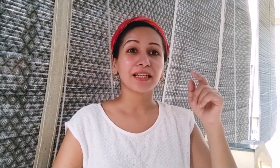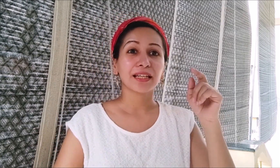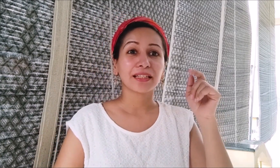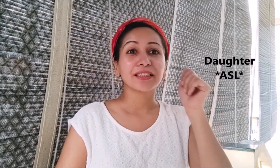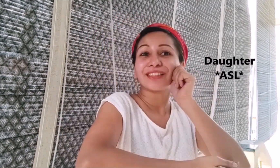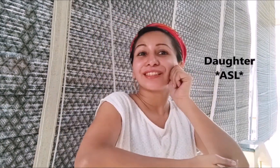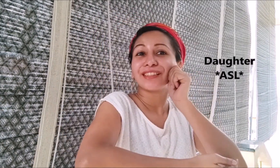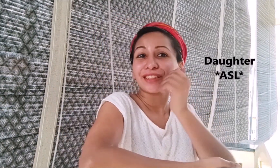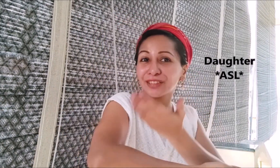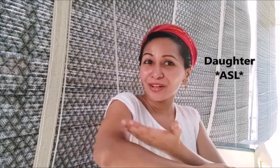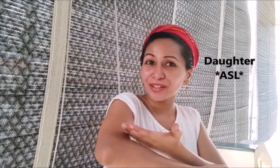daughter.